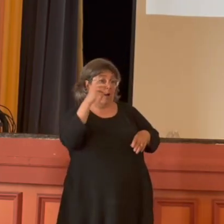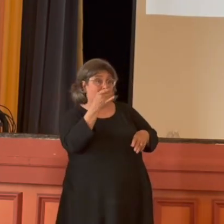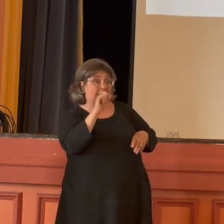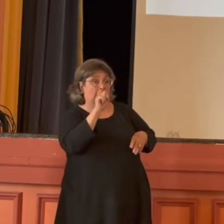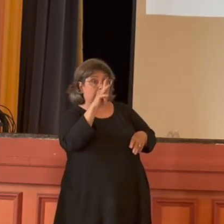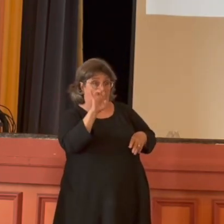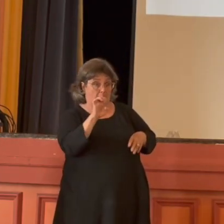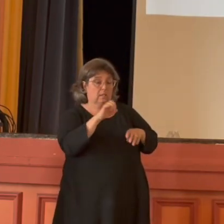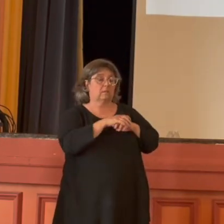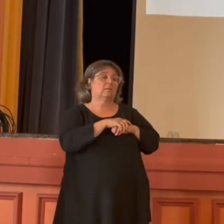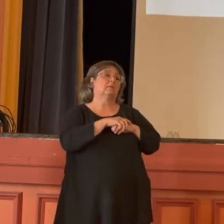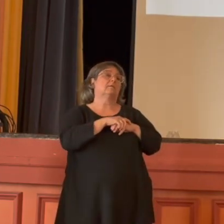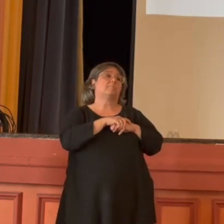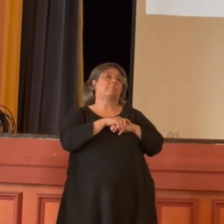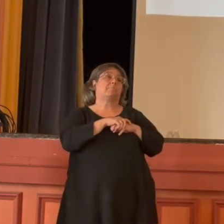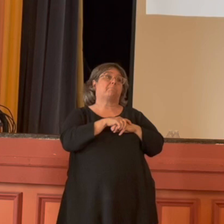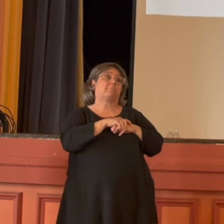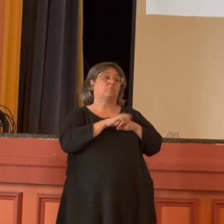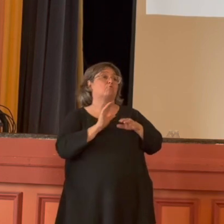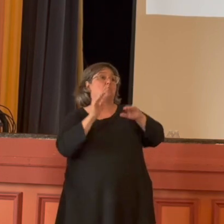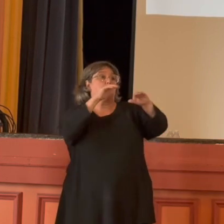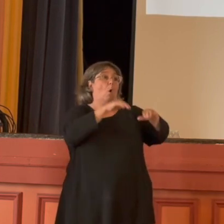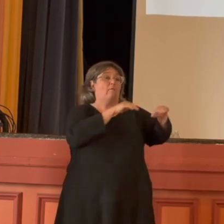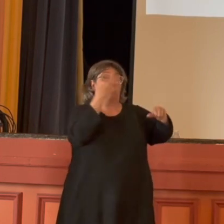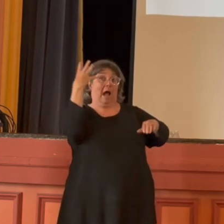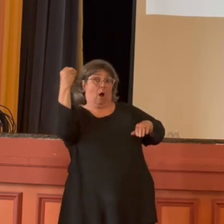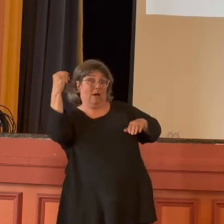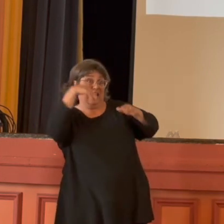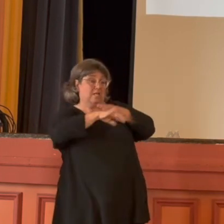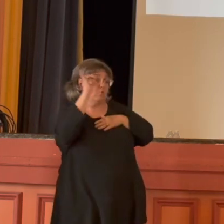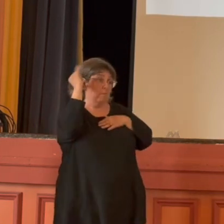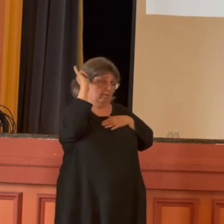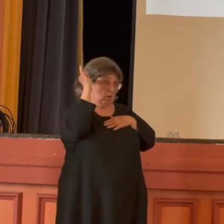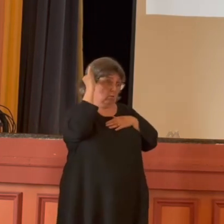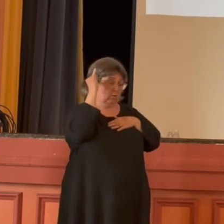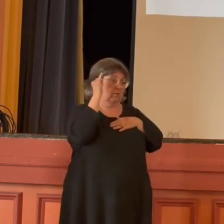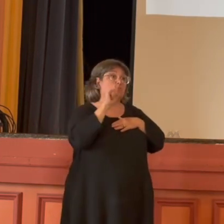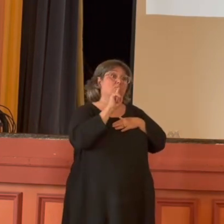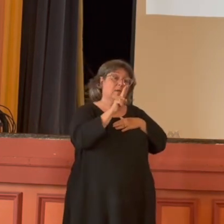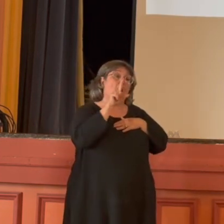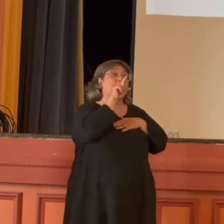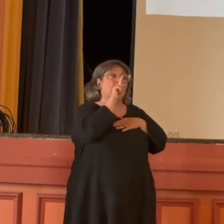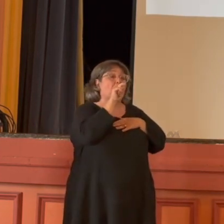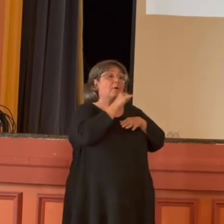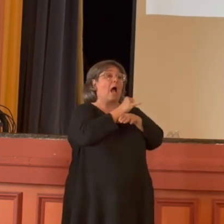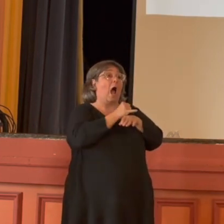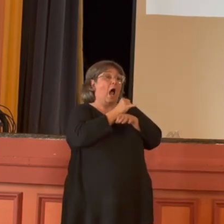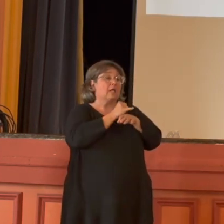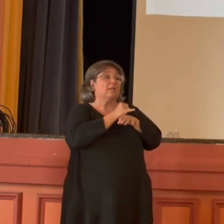Side to bring flows from that outer harbor to the city of Buffalo and ultimately to the Bird Island Treatment